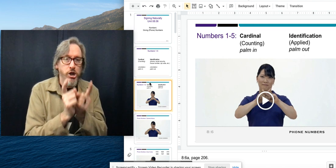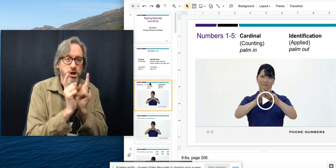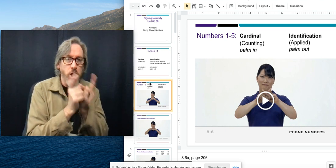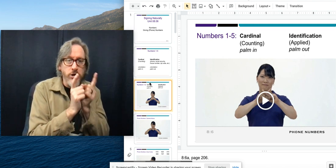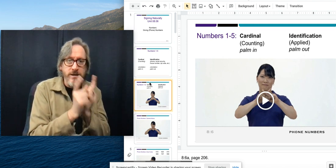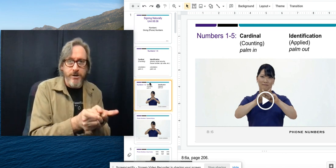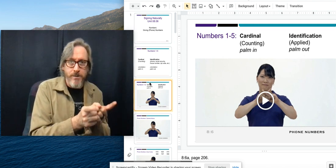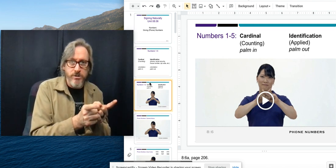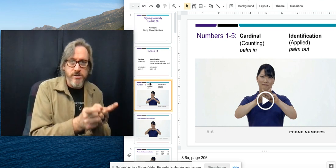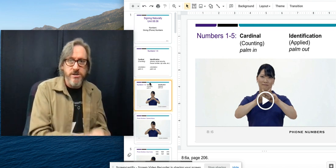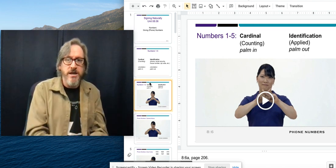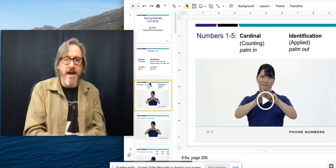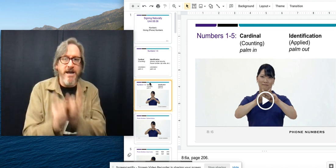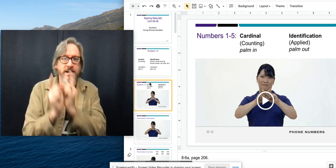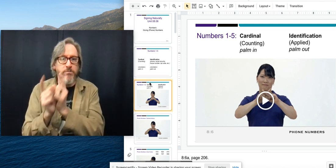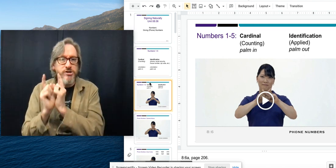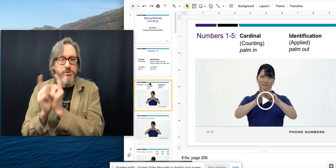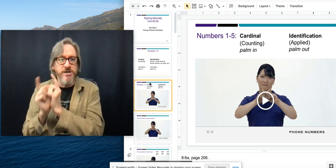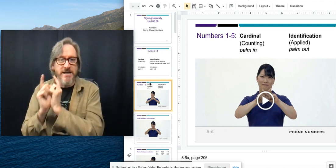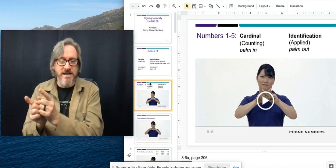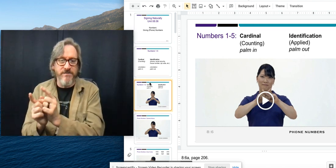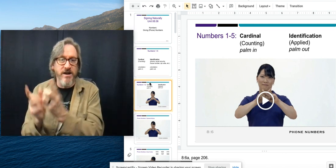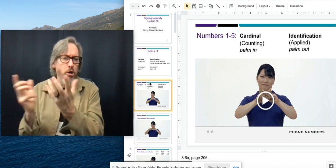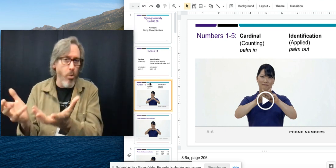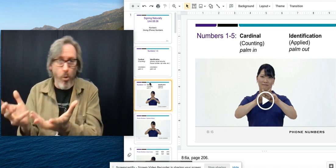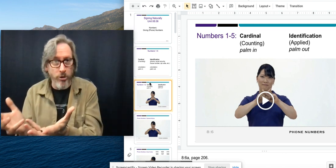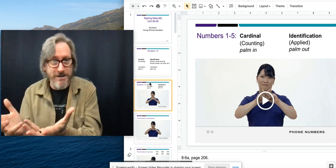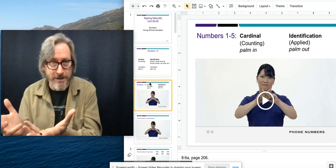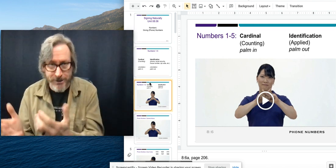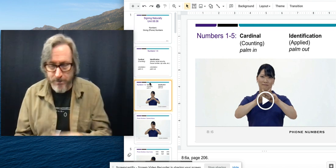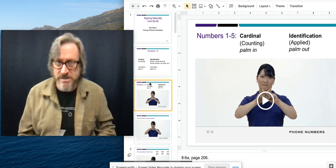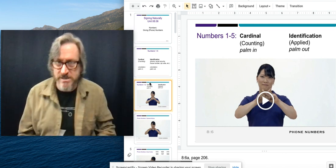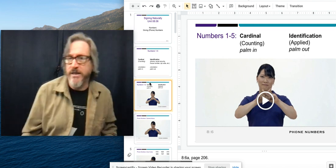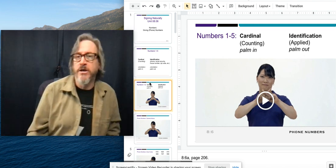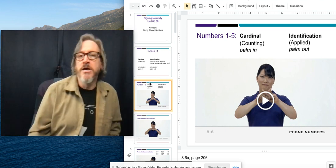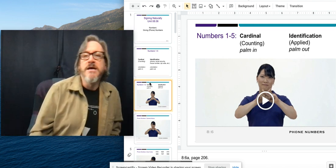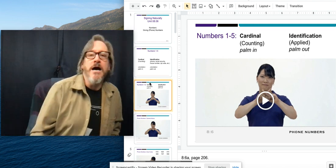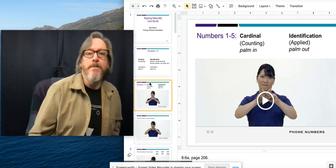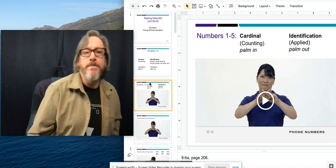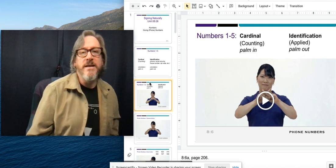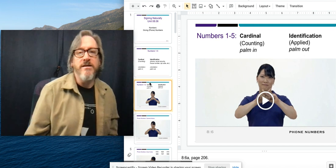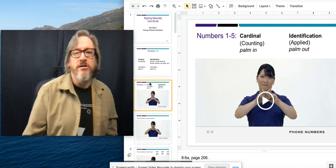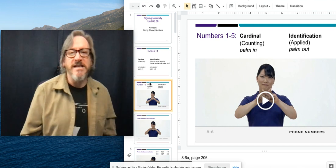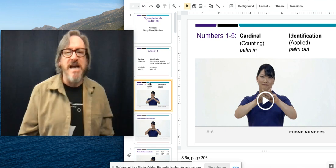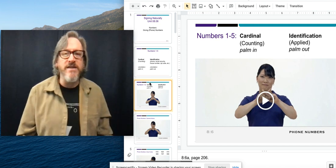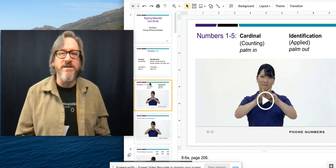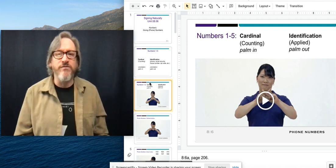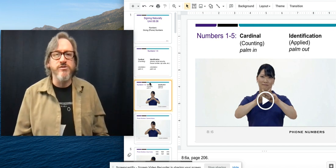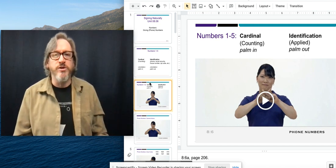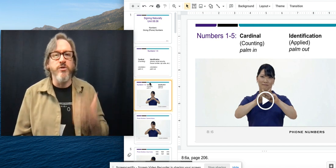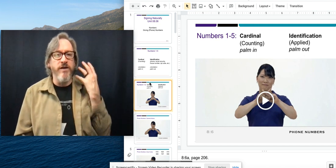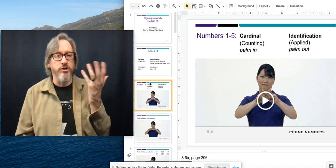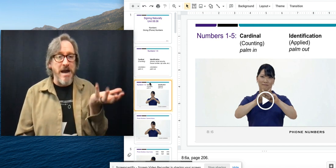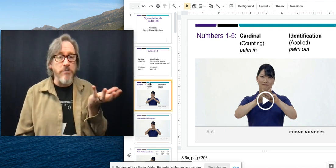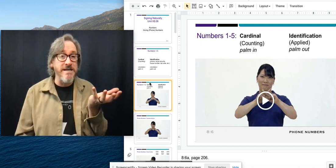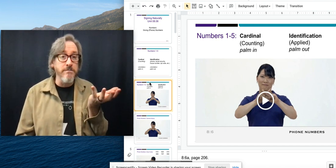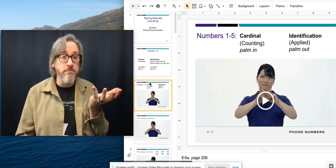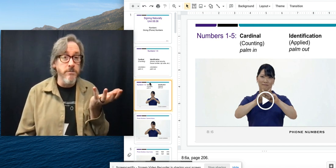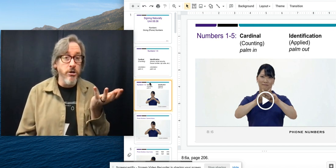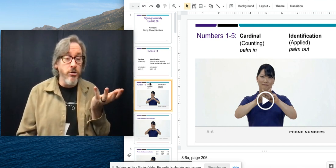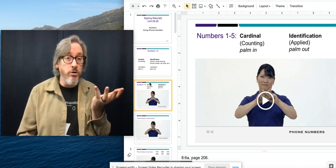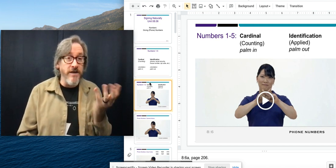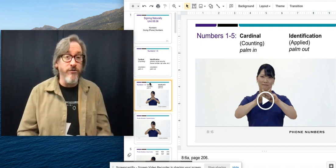between cardinal numbers and numbers used to identify ordinal numbers, I believe. It's kind of the difference between, if you're